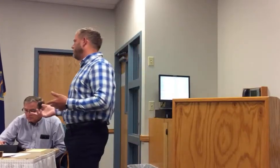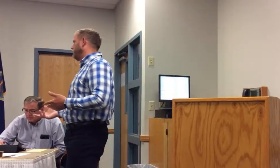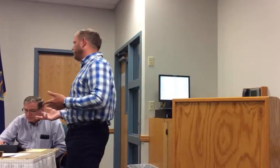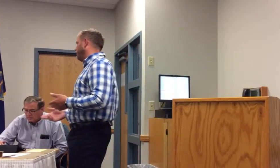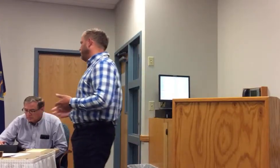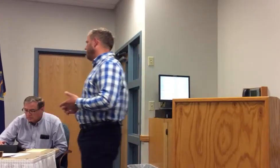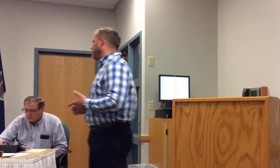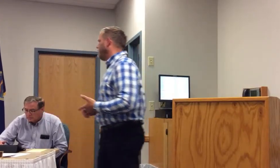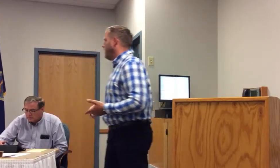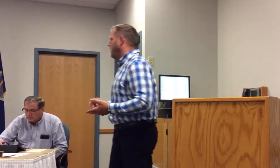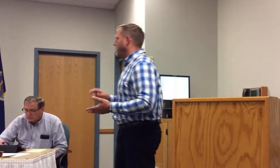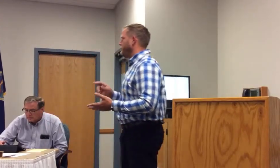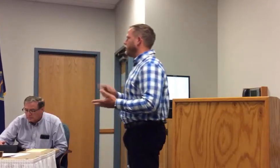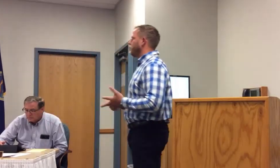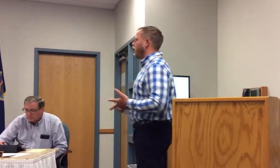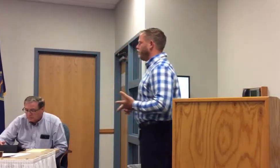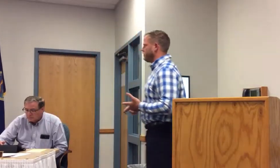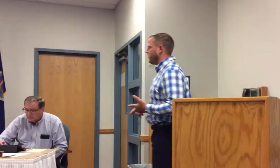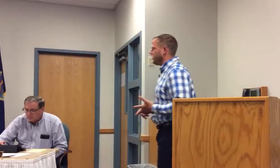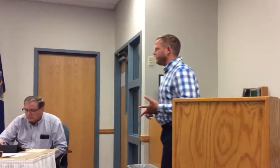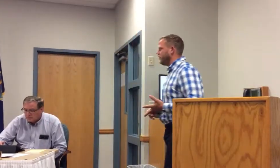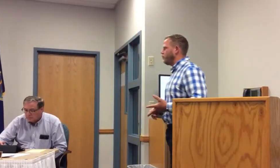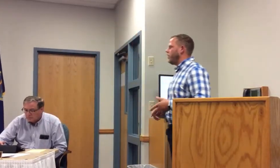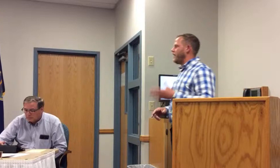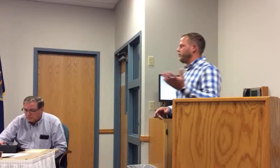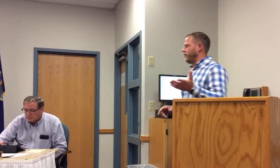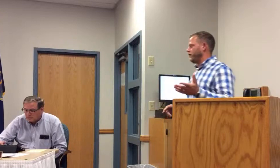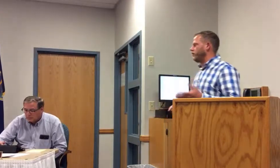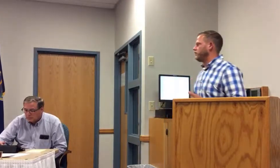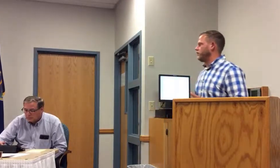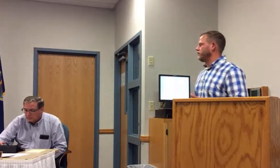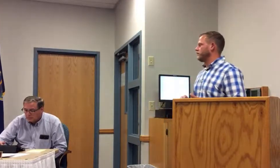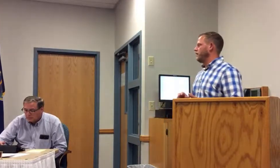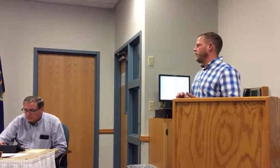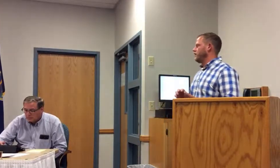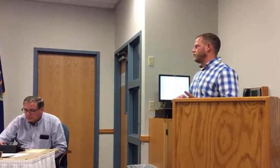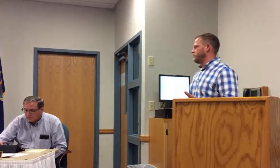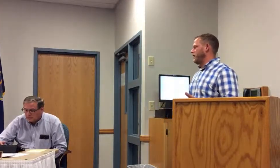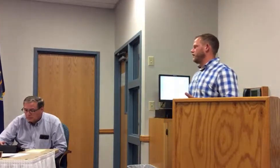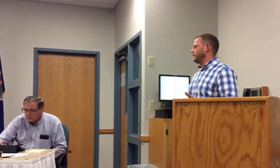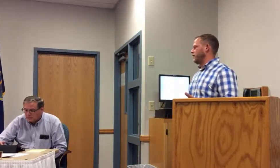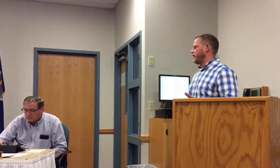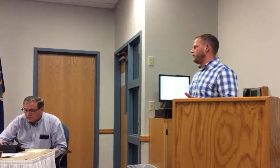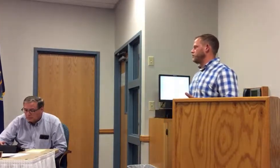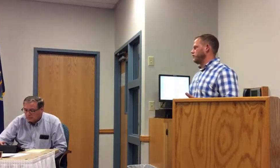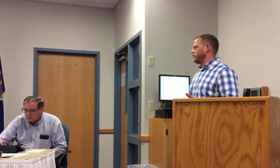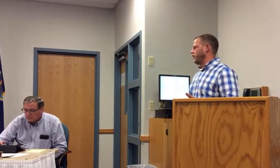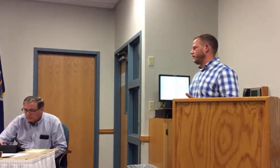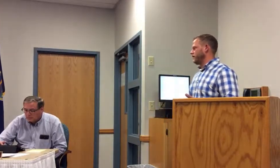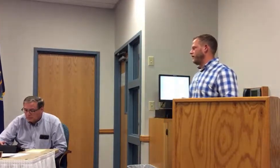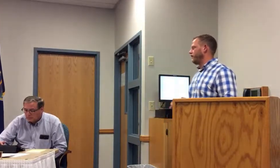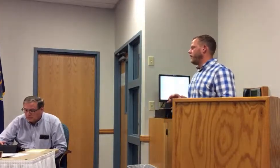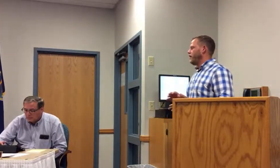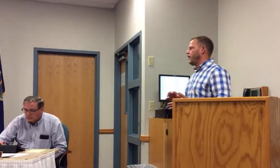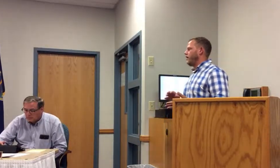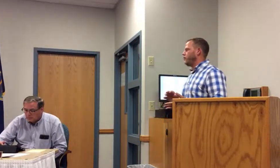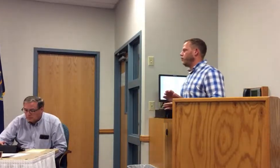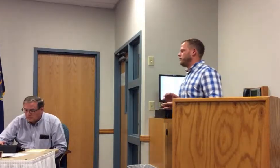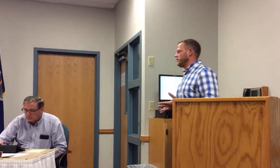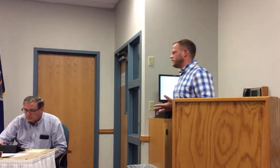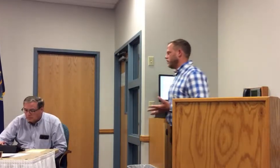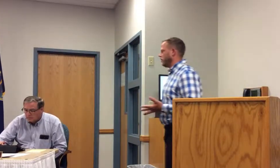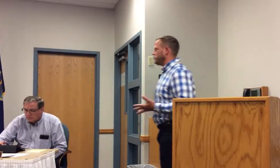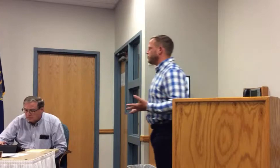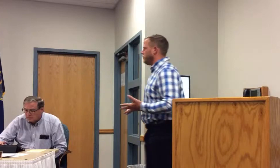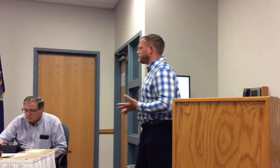basic fundamentals of tennis. Golf is a lot the same way out of Buffalo Dunes. Coach Speck does a lot of junior golf stuff.